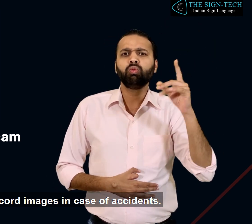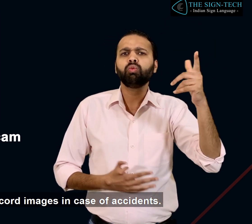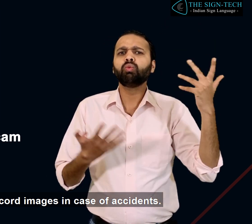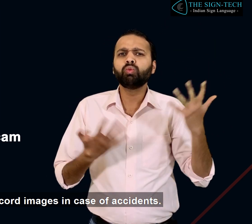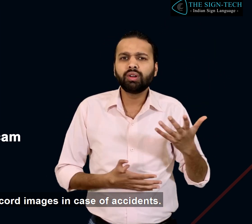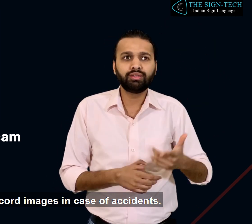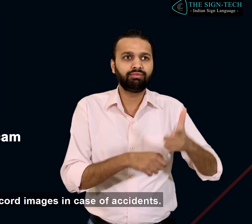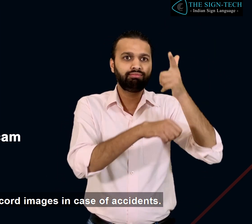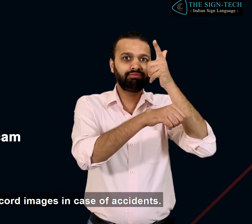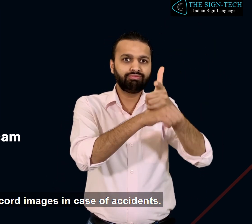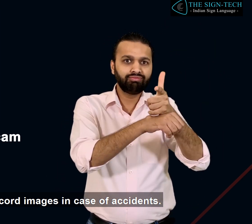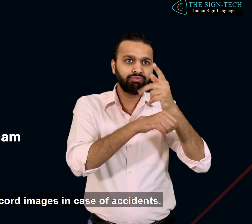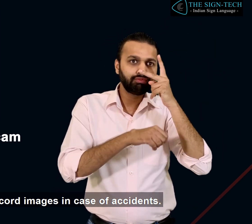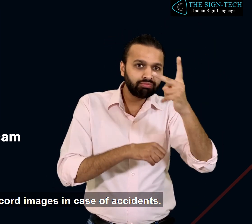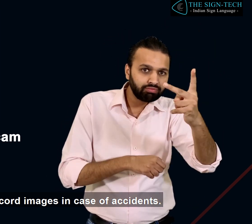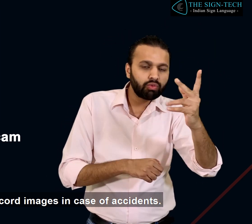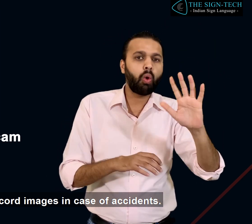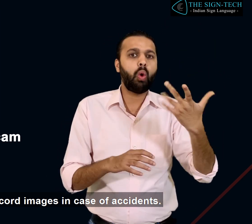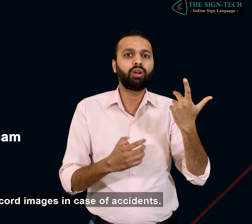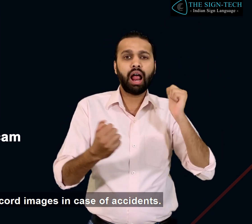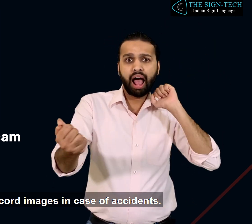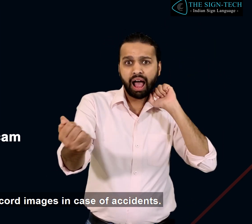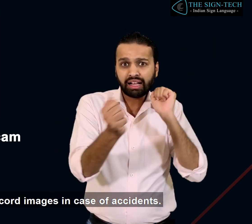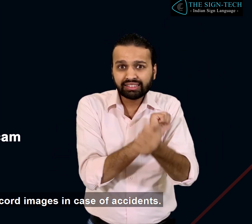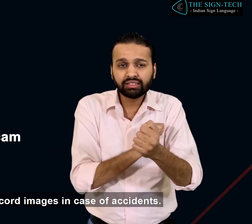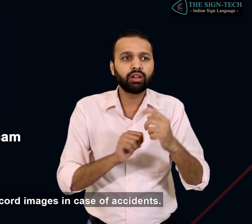to help drivers record images in case of accidents,